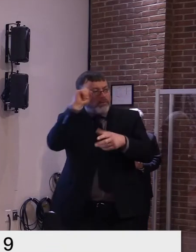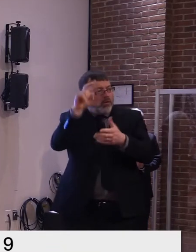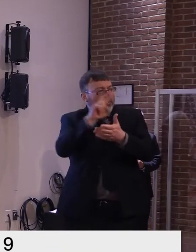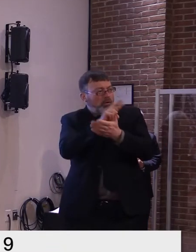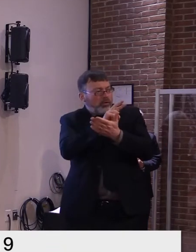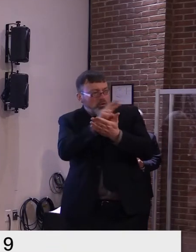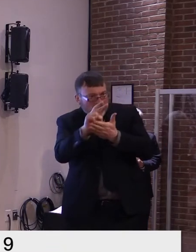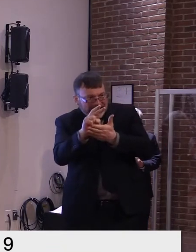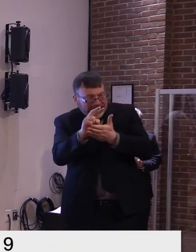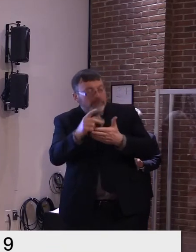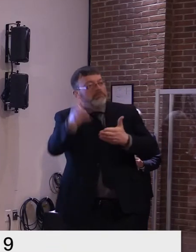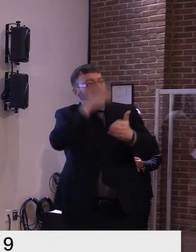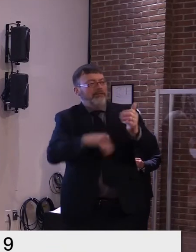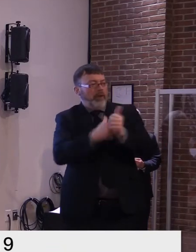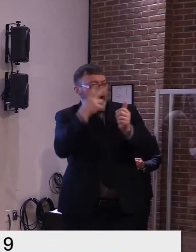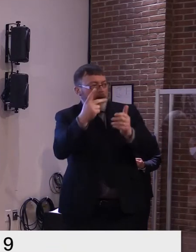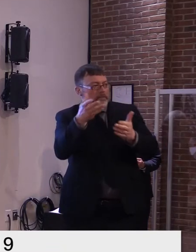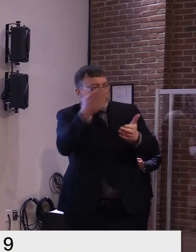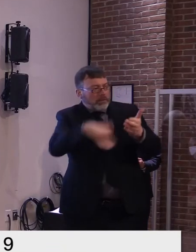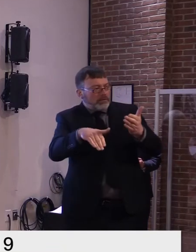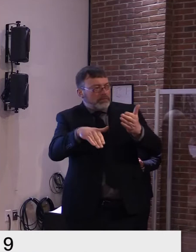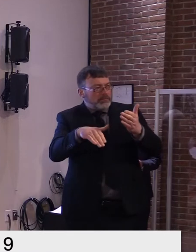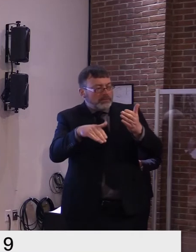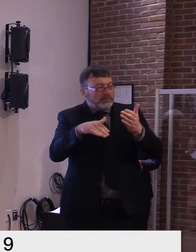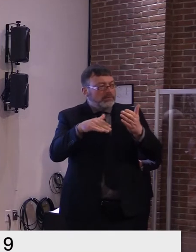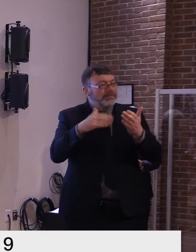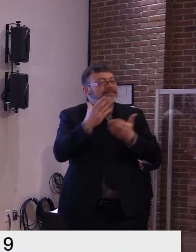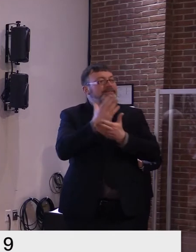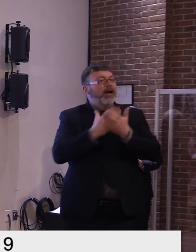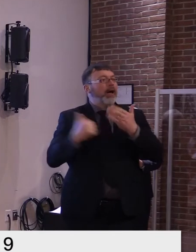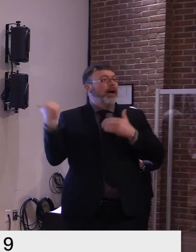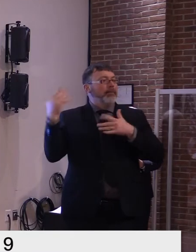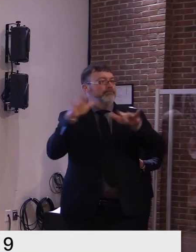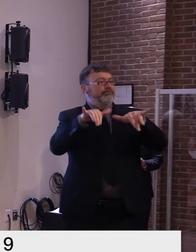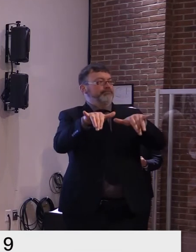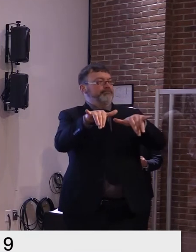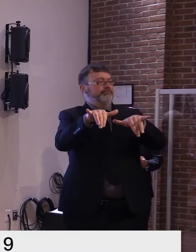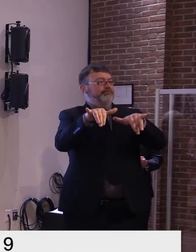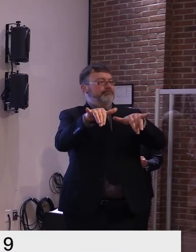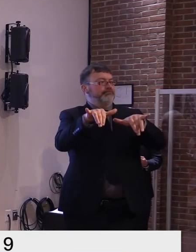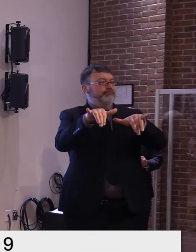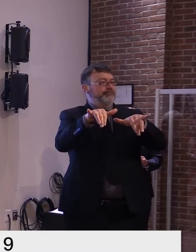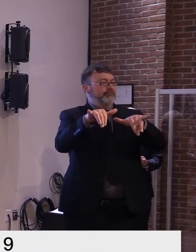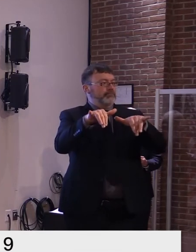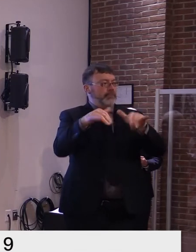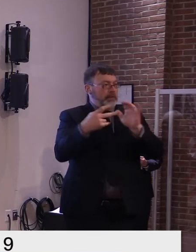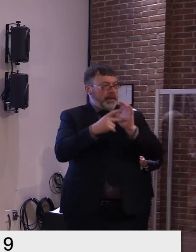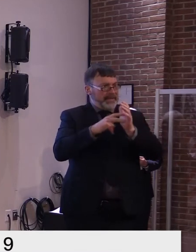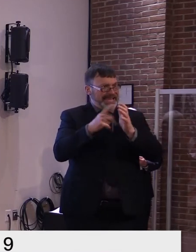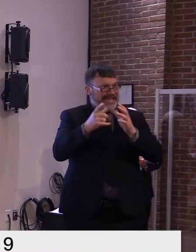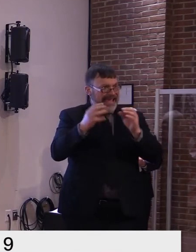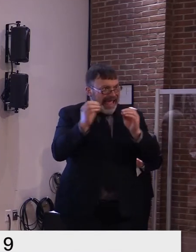on the list for a long time. But that doesn't mean that they're having more and more cases every week